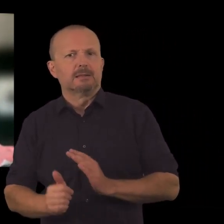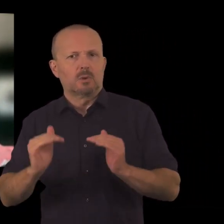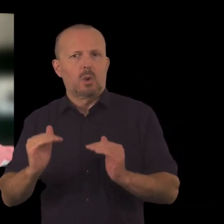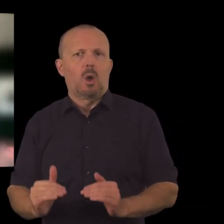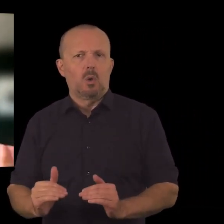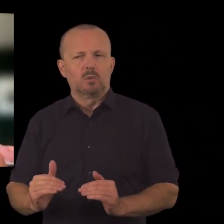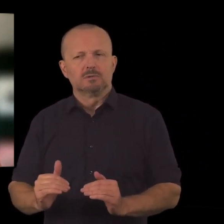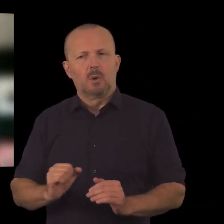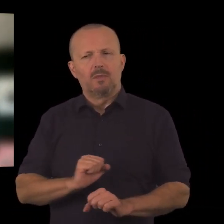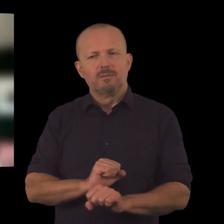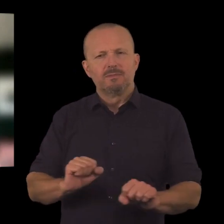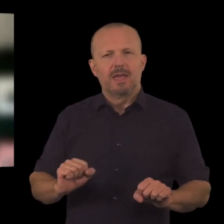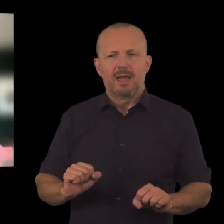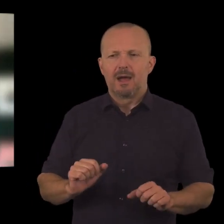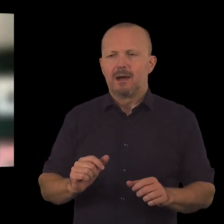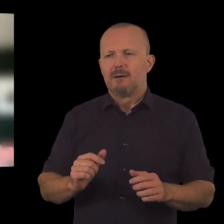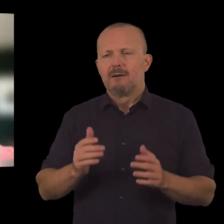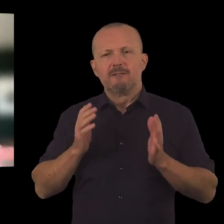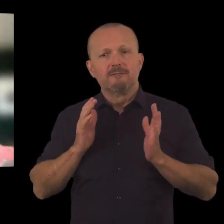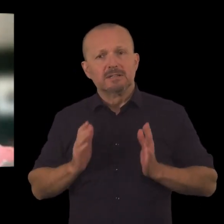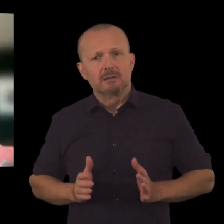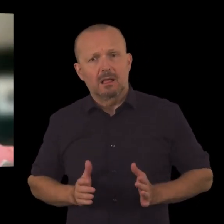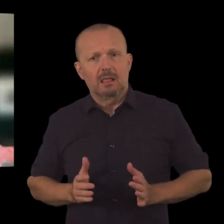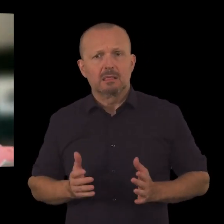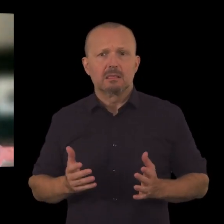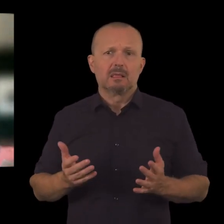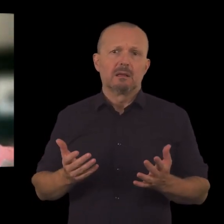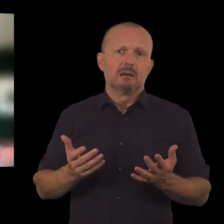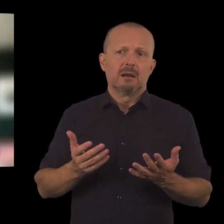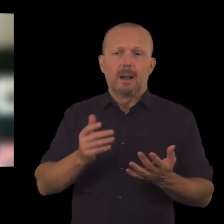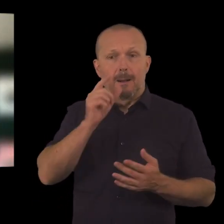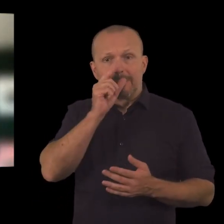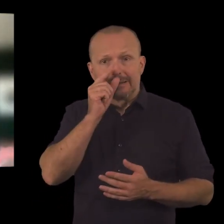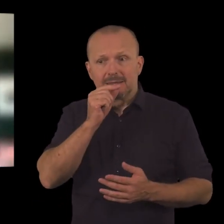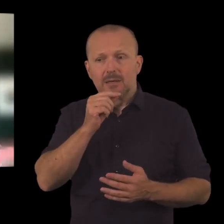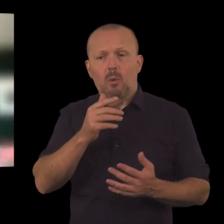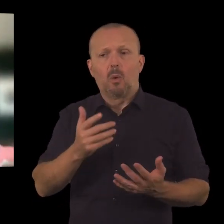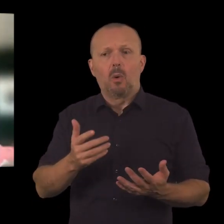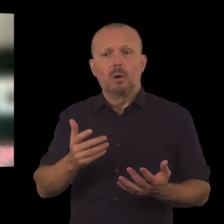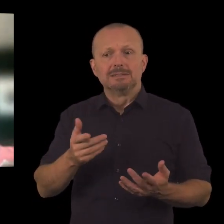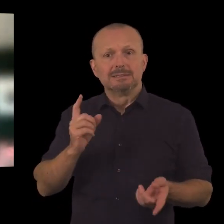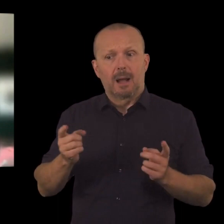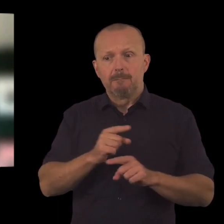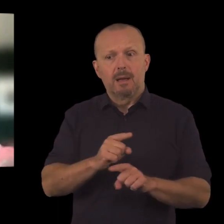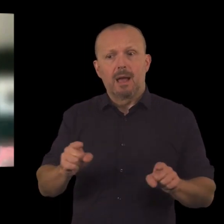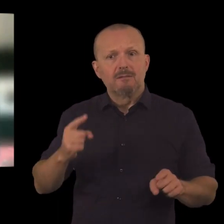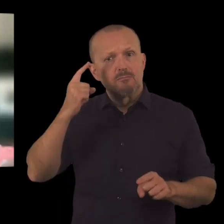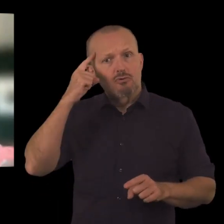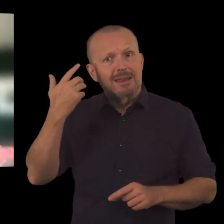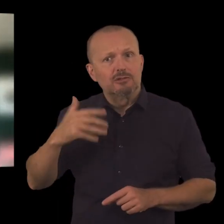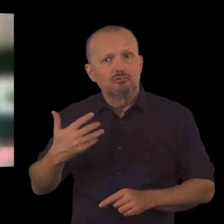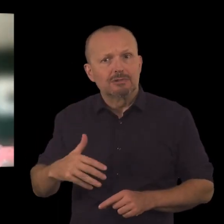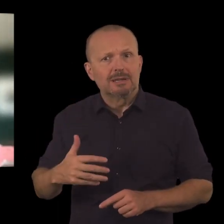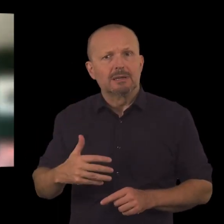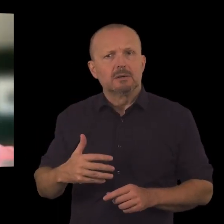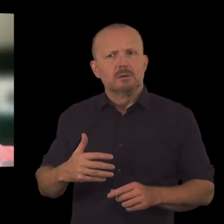group have amazing ideas for stories they want to tell. And partly it's for practical reasons that we have